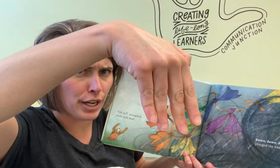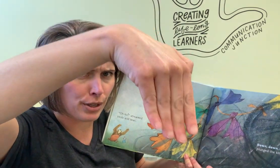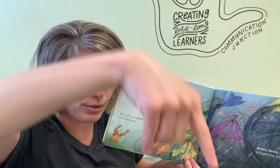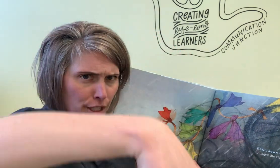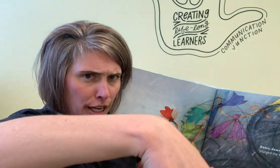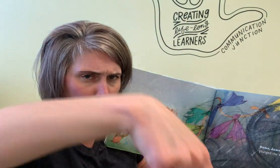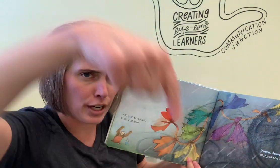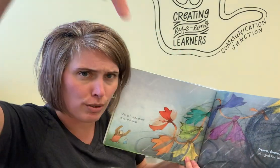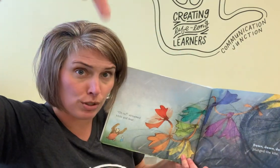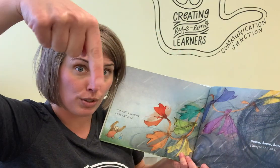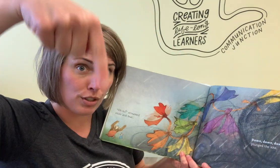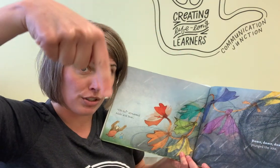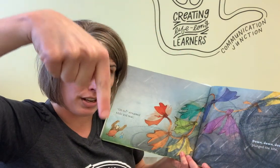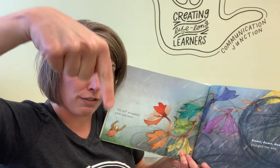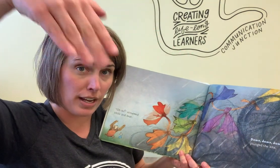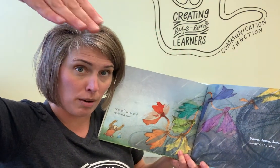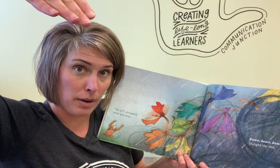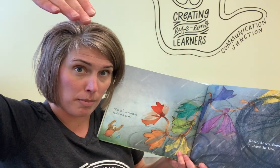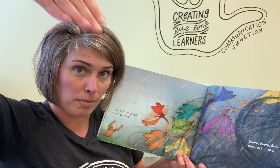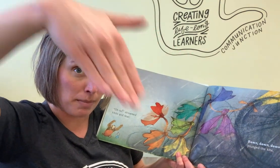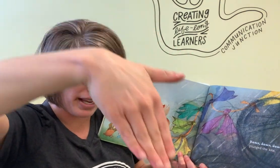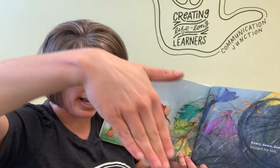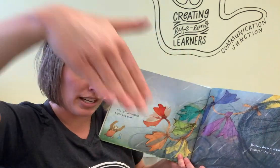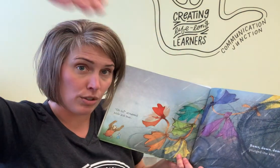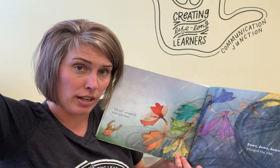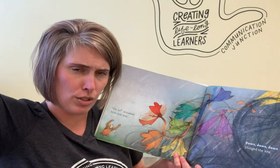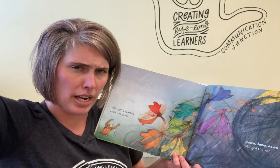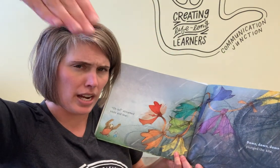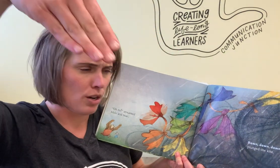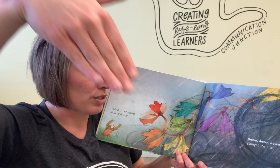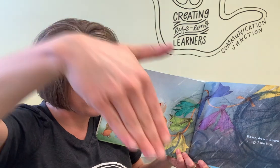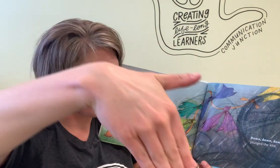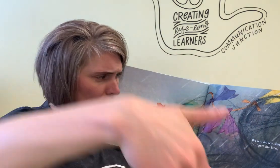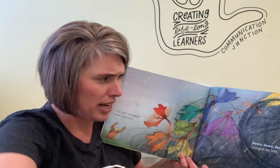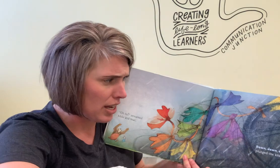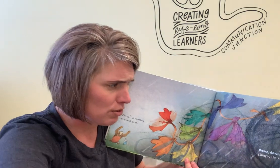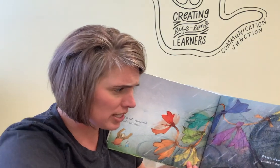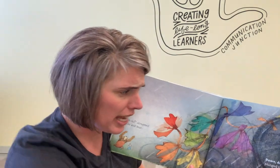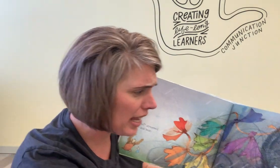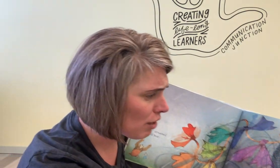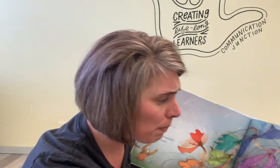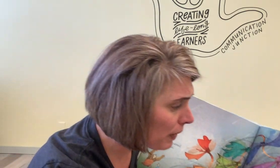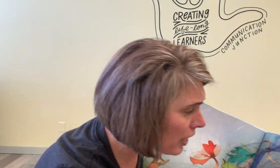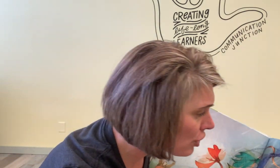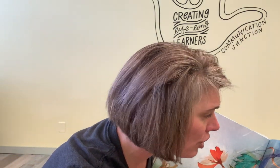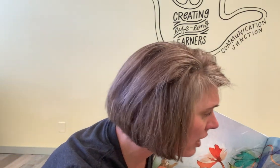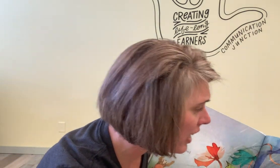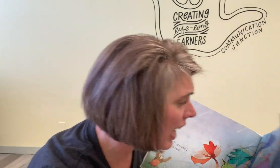down, down. So here's our sign for down, but I'm gonna make my kite go down. Down, down, down, down. Plunge the